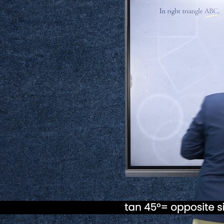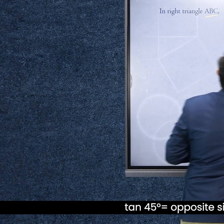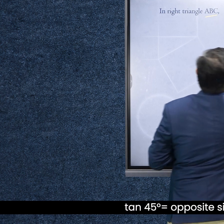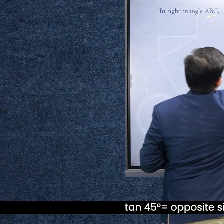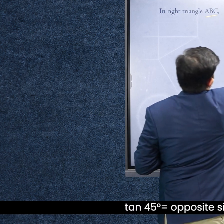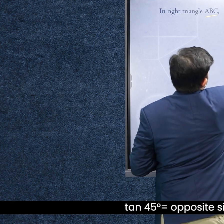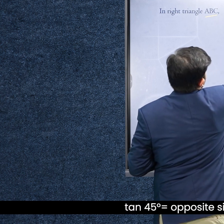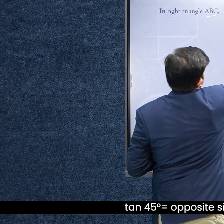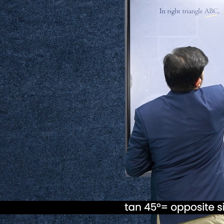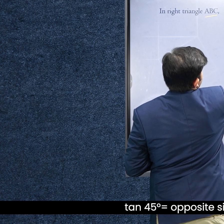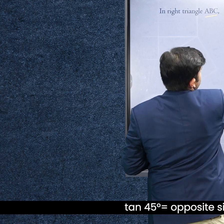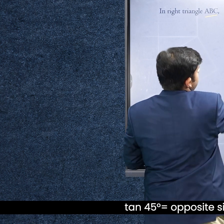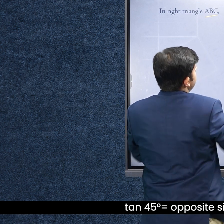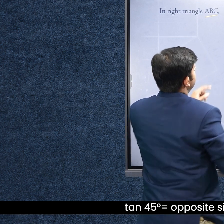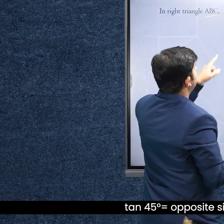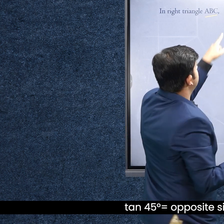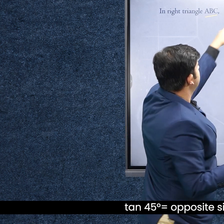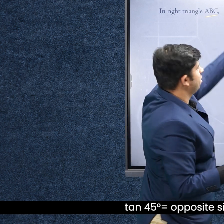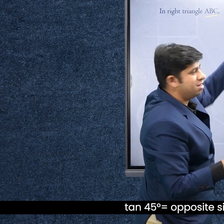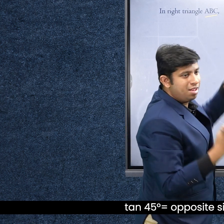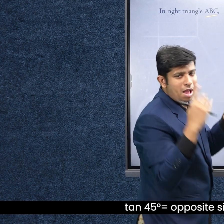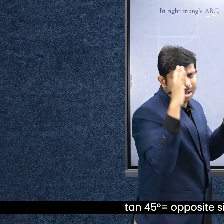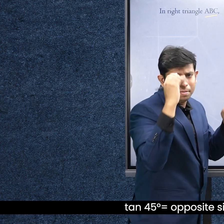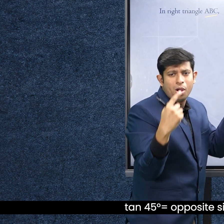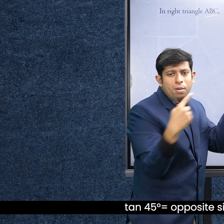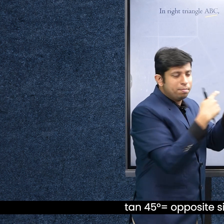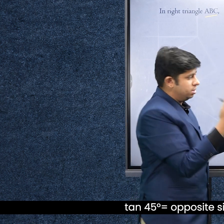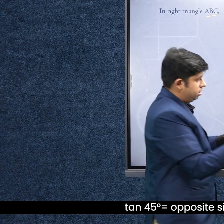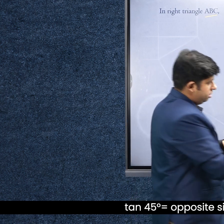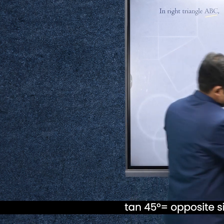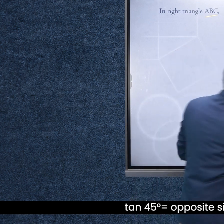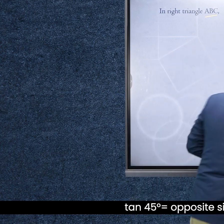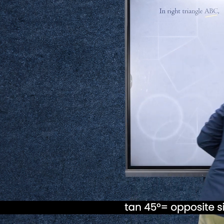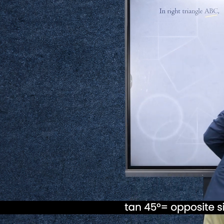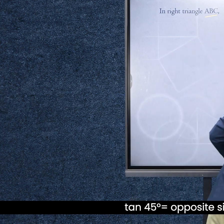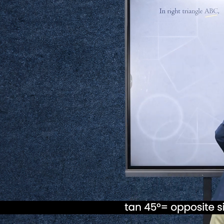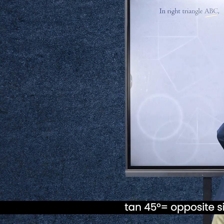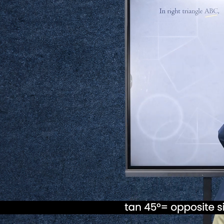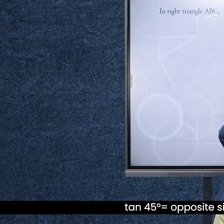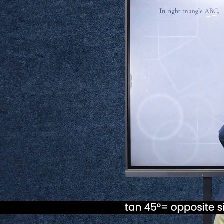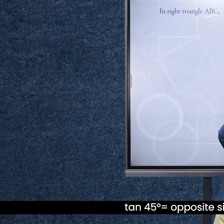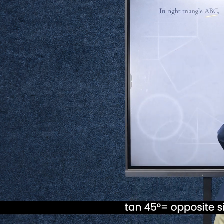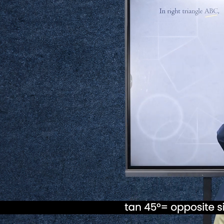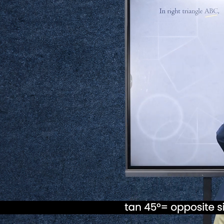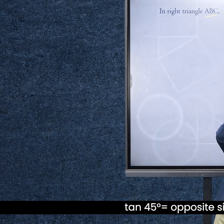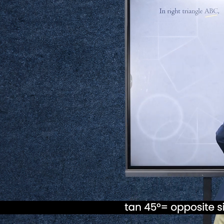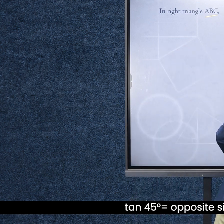tan 45 degrees is equal to opposite side by adjacent side, that is BC by AB.